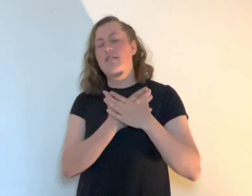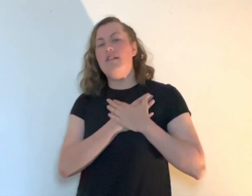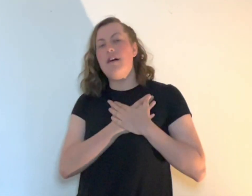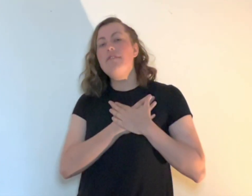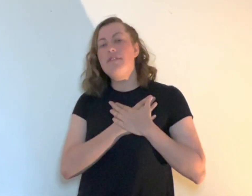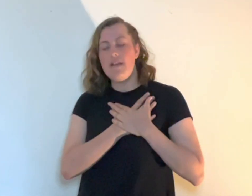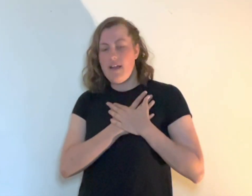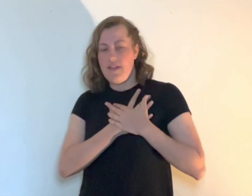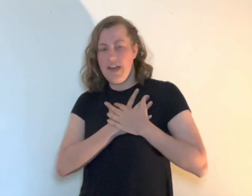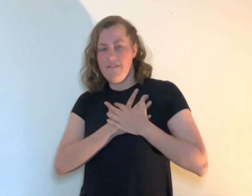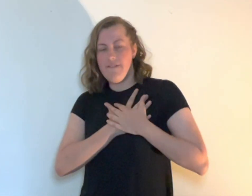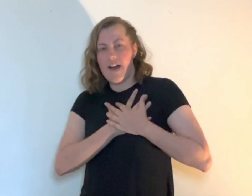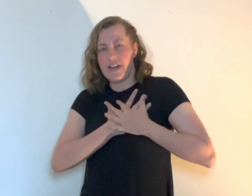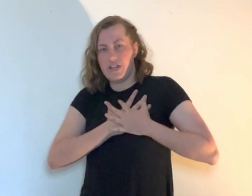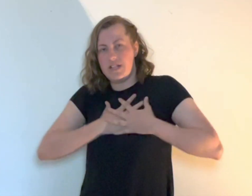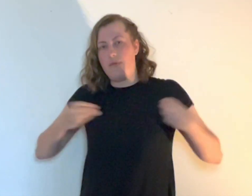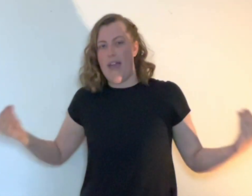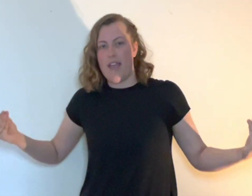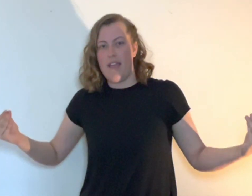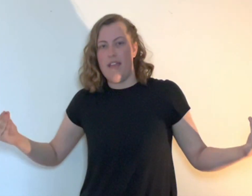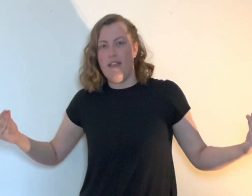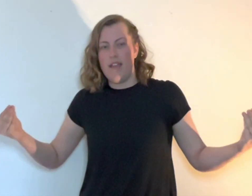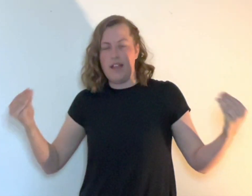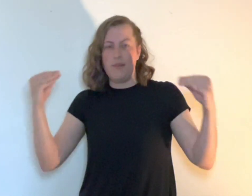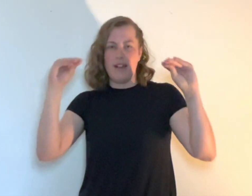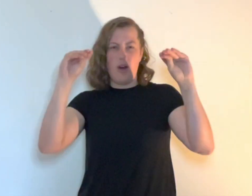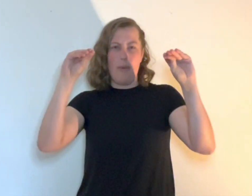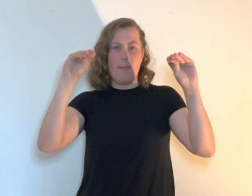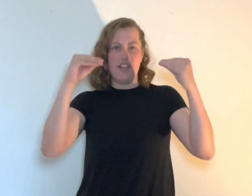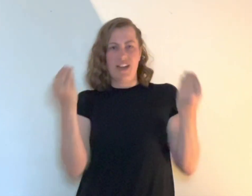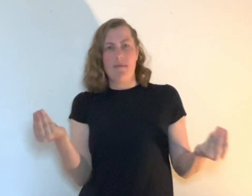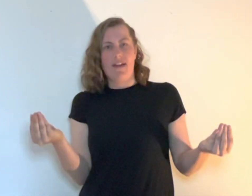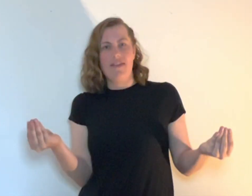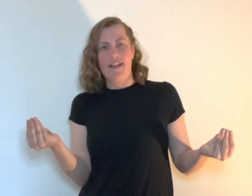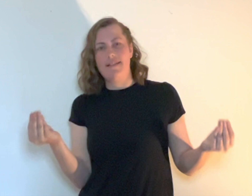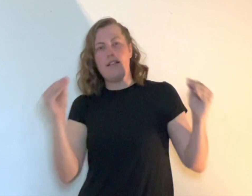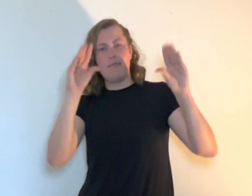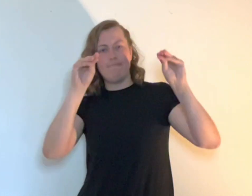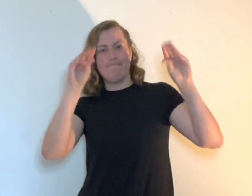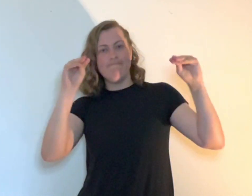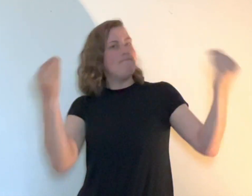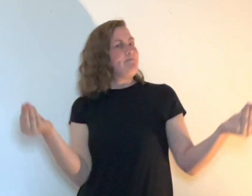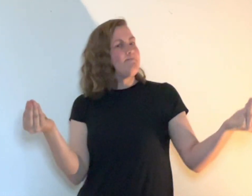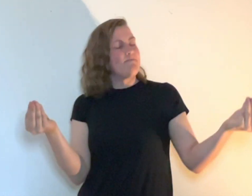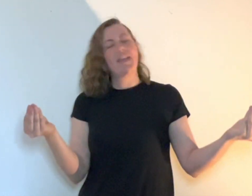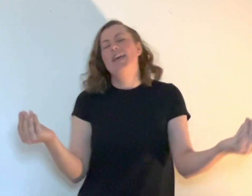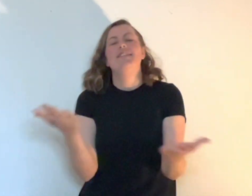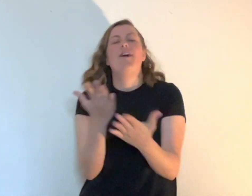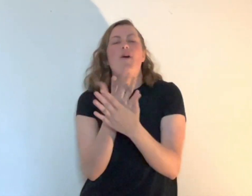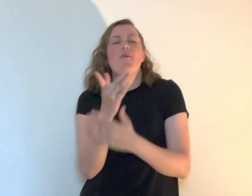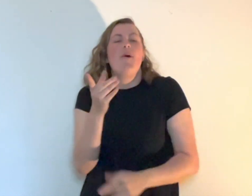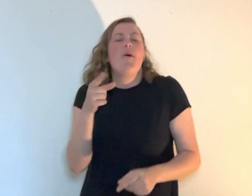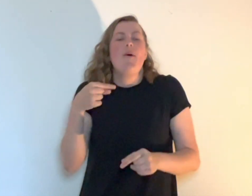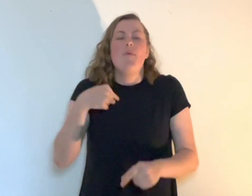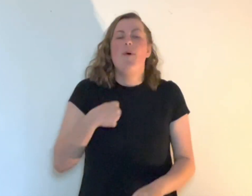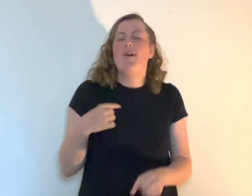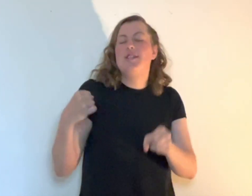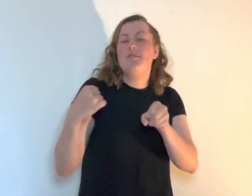love and then it vanishes away Into a little puppet shape like this So what do